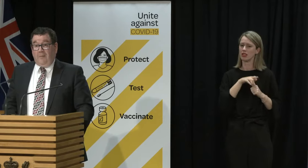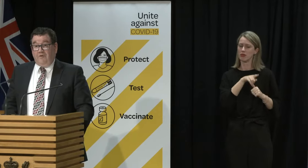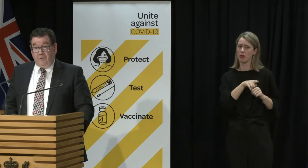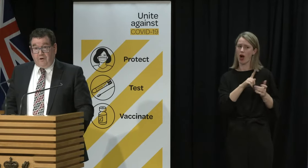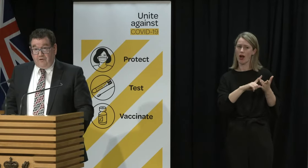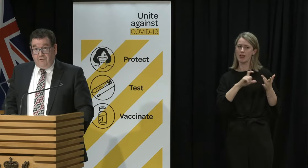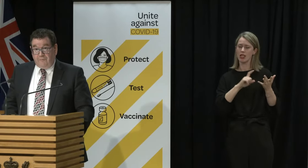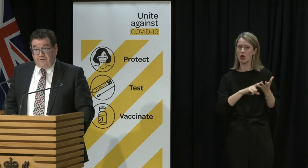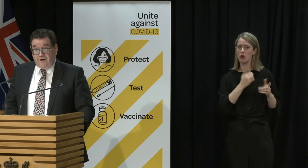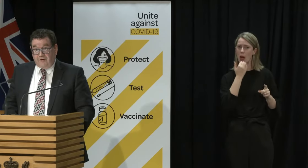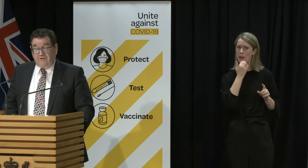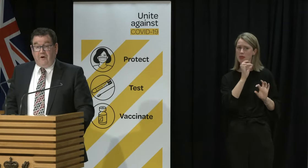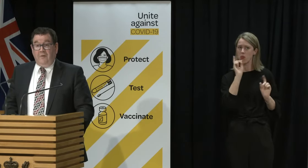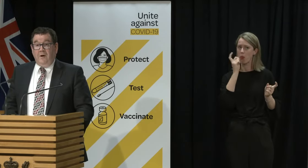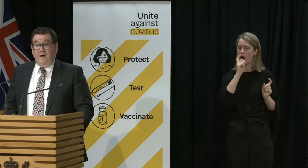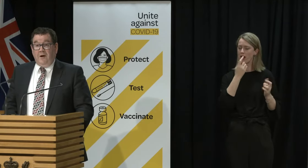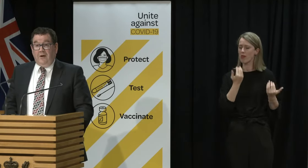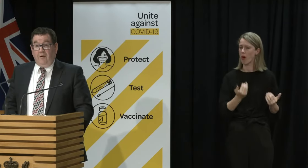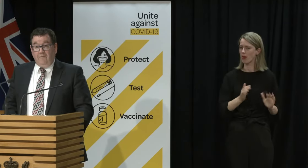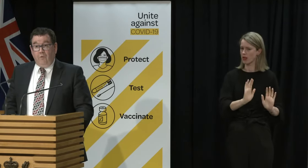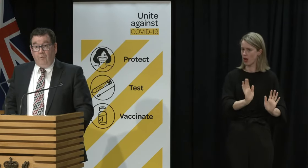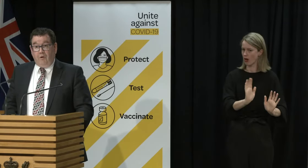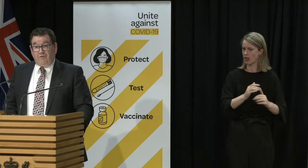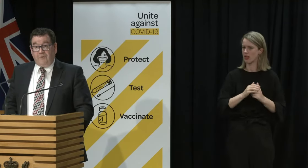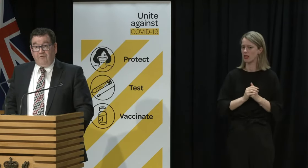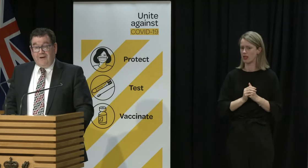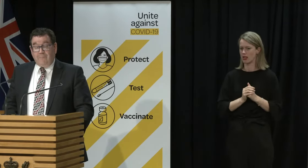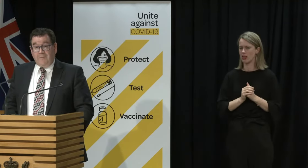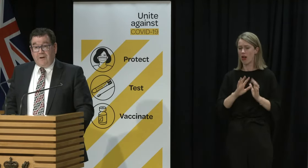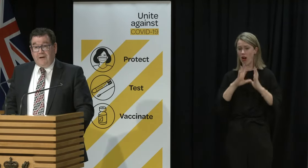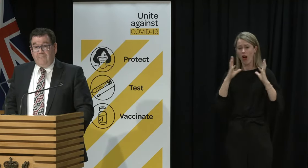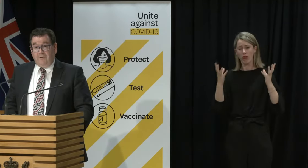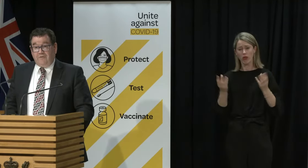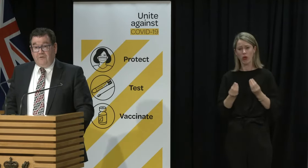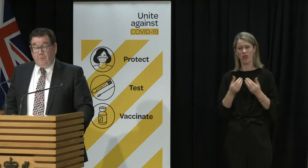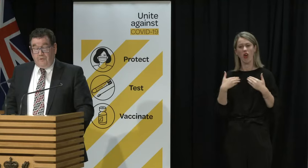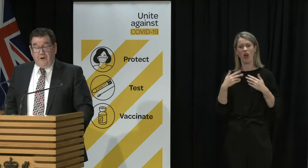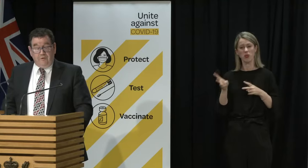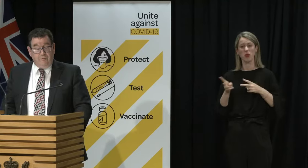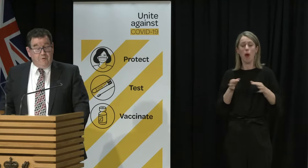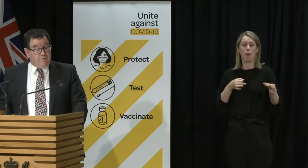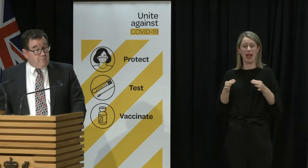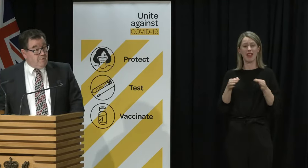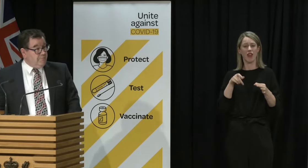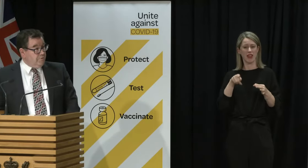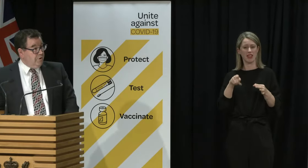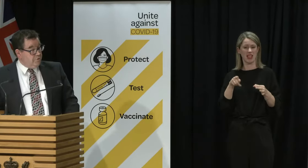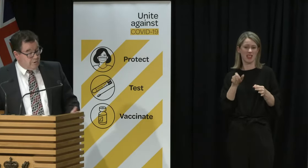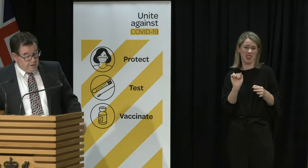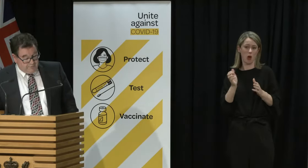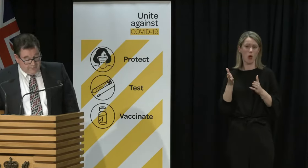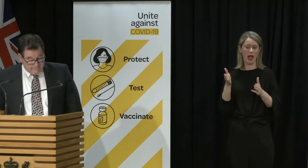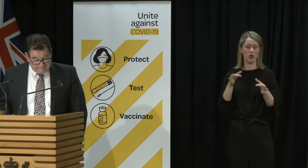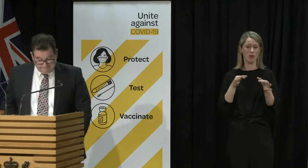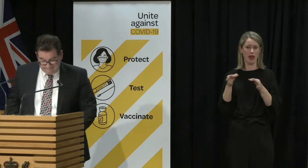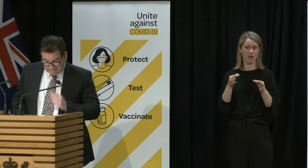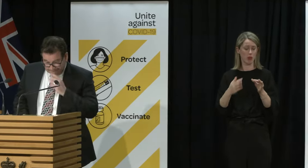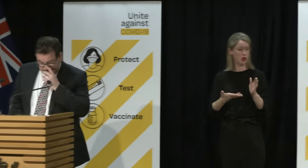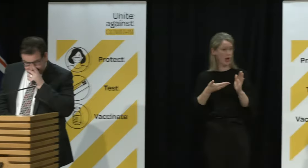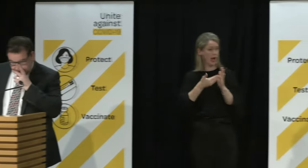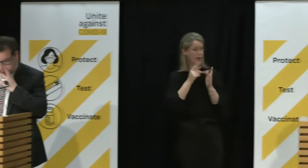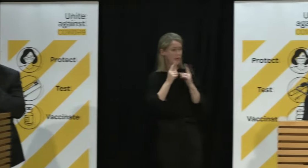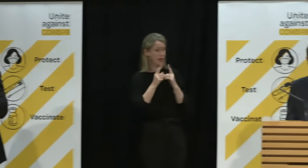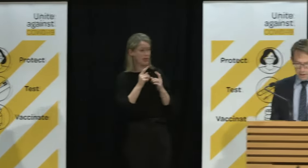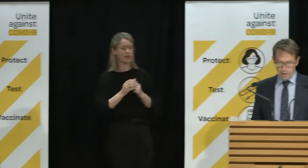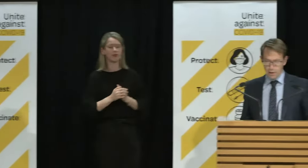is not an issue for us at this time. And overall, the hospitals have been planning for this. That's what they do. But Dr Bloomfield, you to add to that? Just